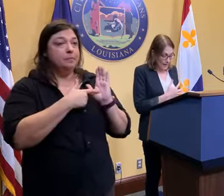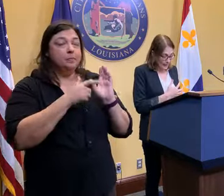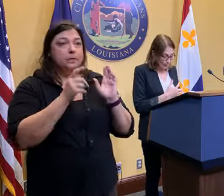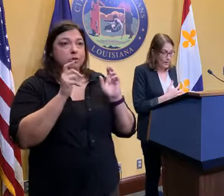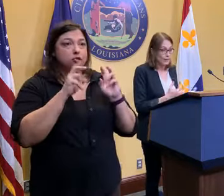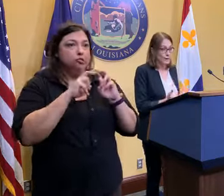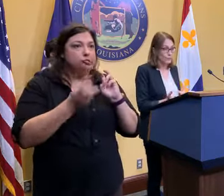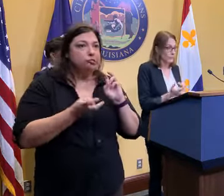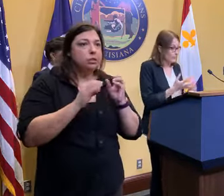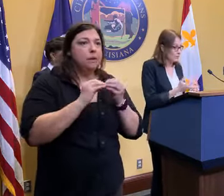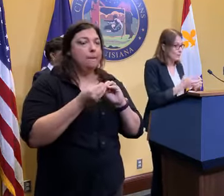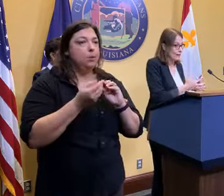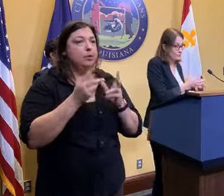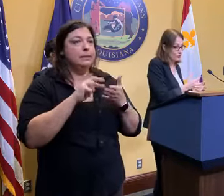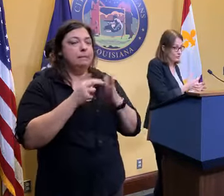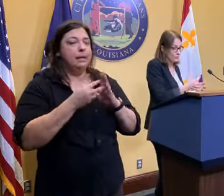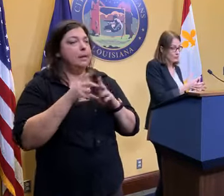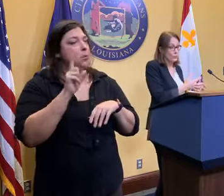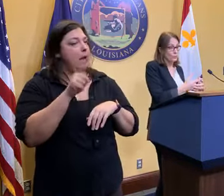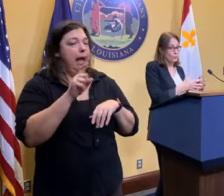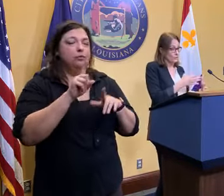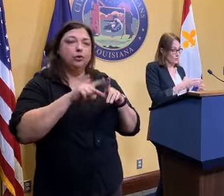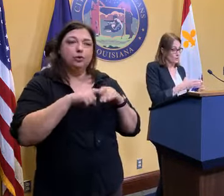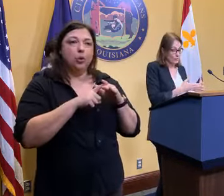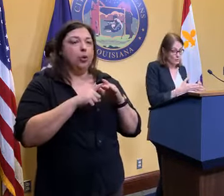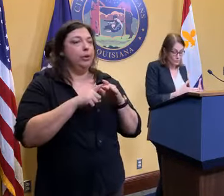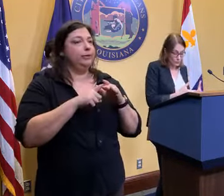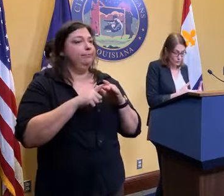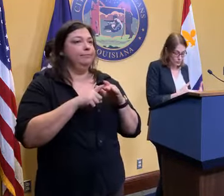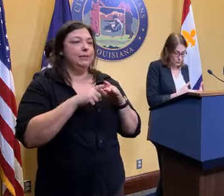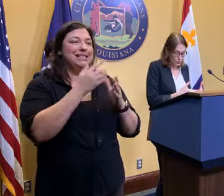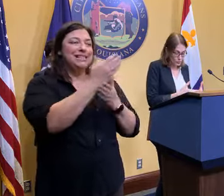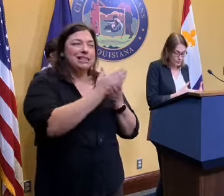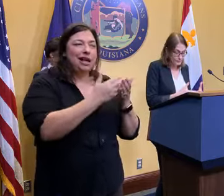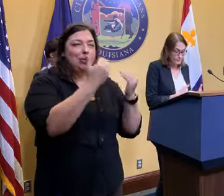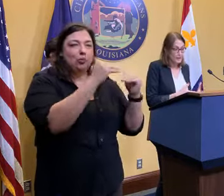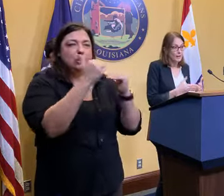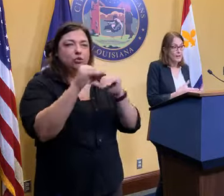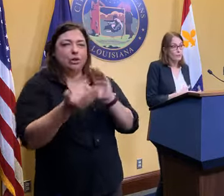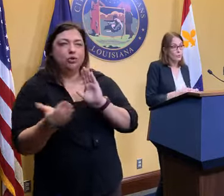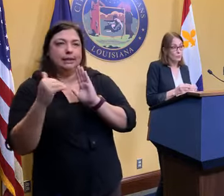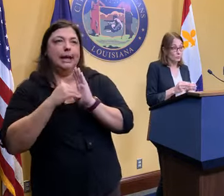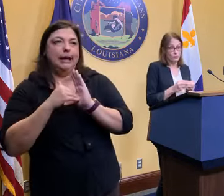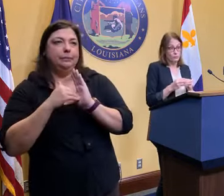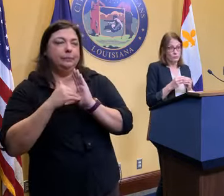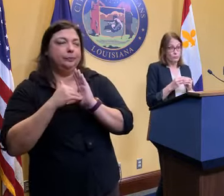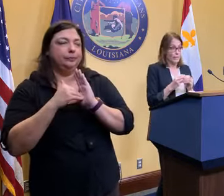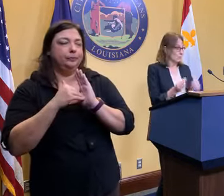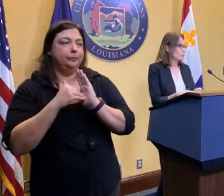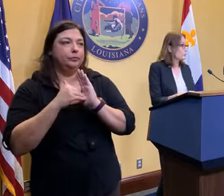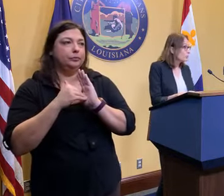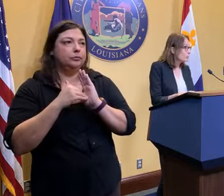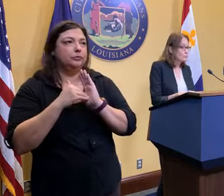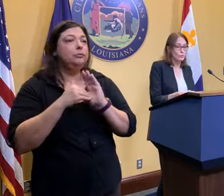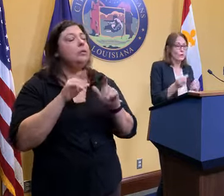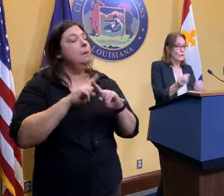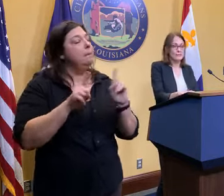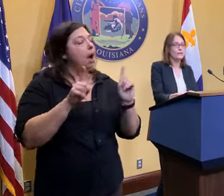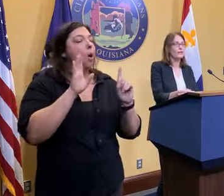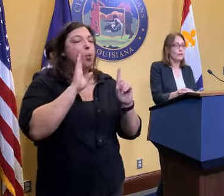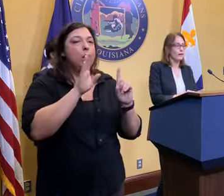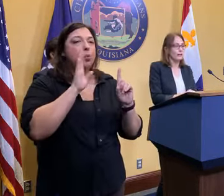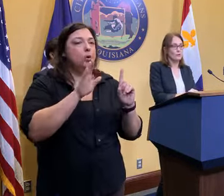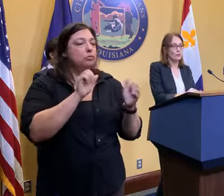a bad trend, that would mean we would have to start reinstituting certain restrictions. Again, we will take a surgical approach. If we